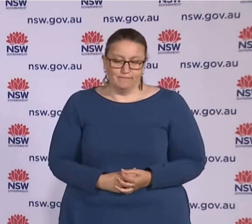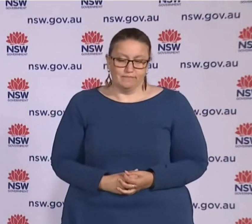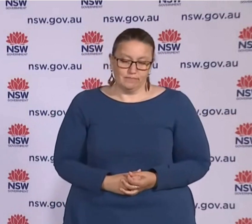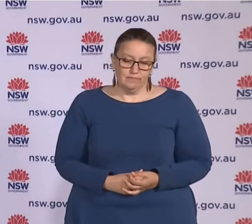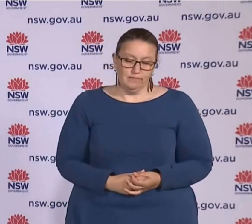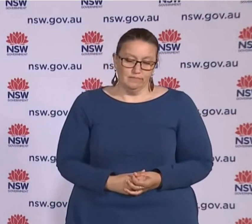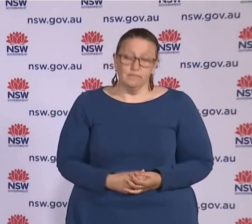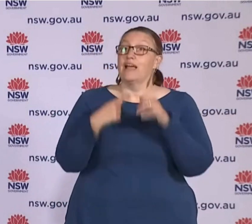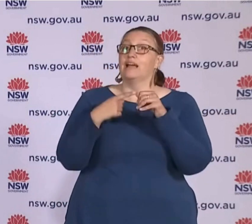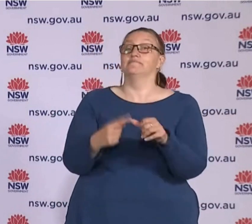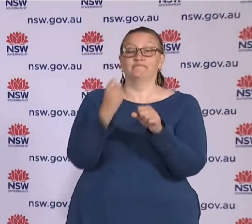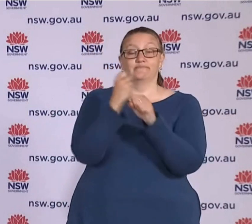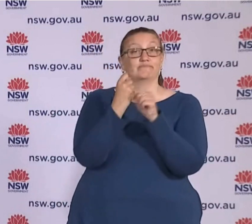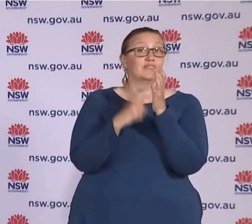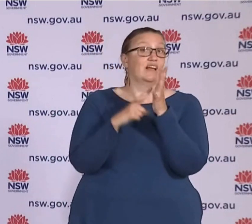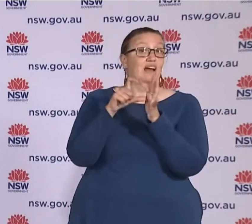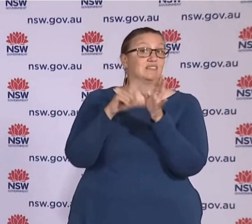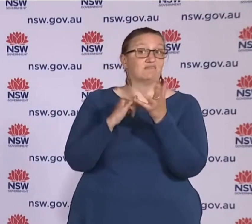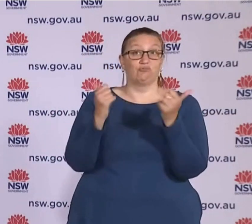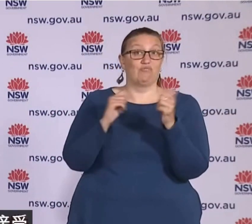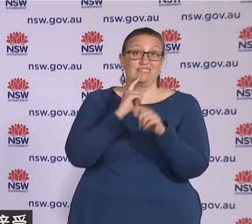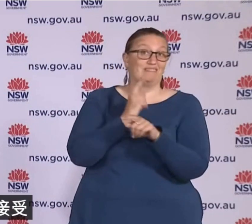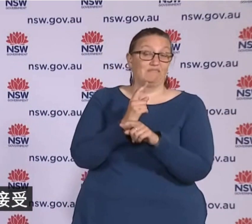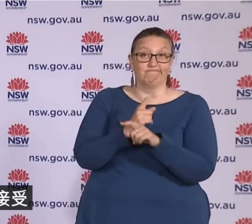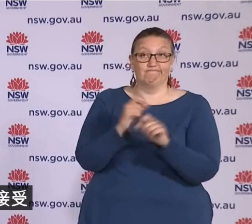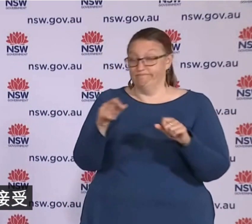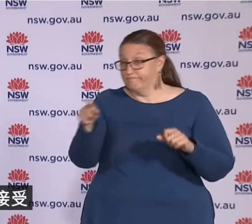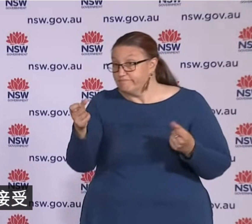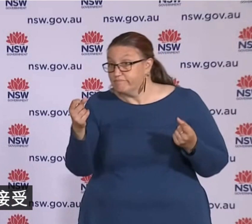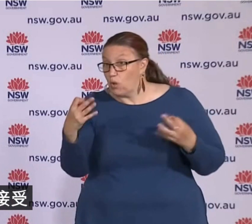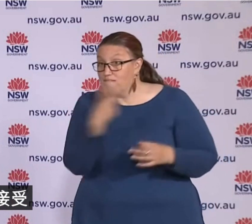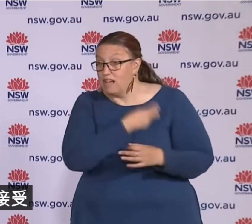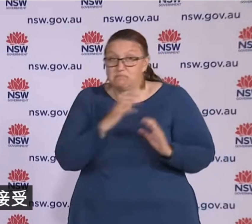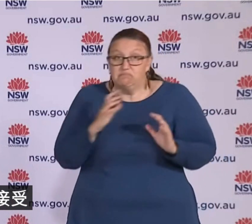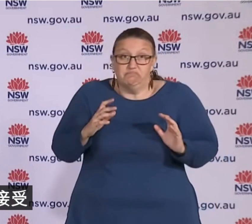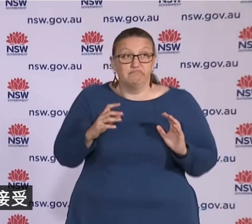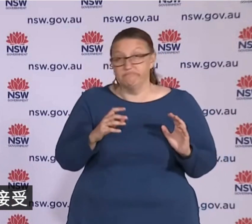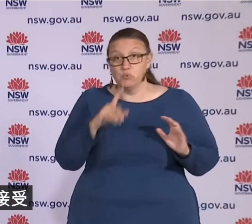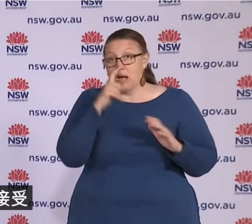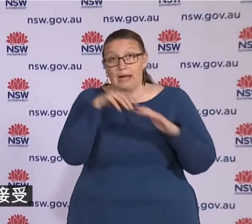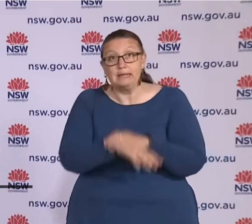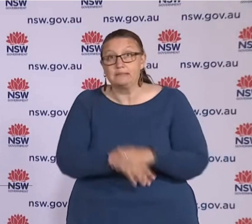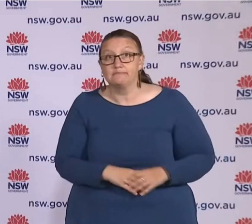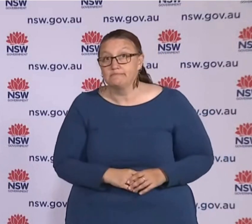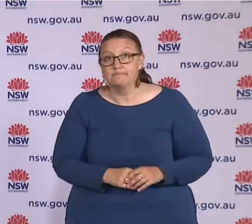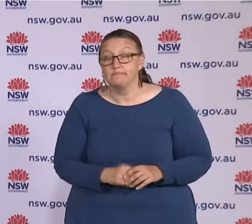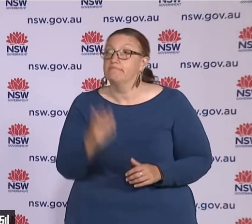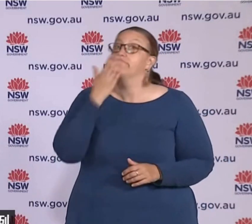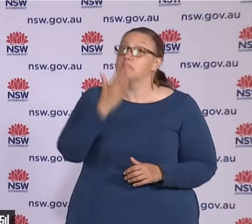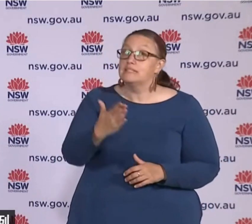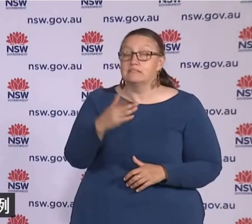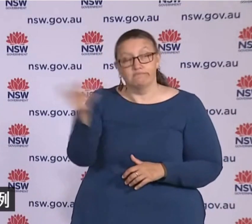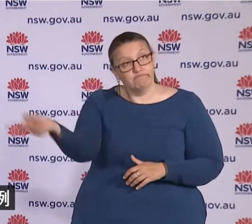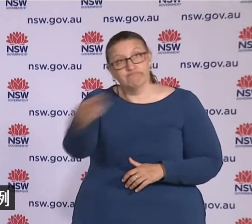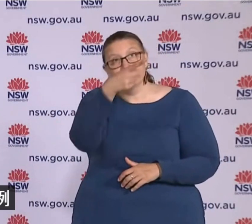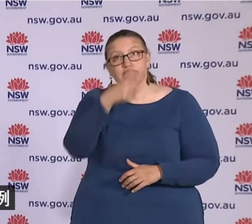to doubly incentivise the community for doing the right thing, continue to get tested, adhere health orders, because we need to see those